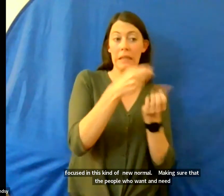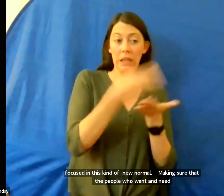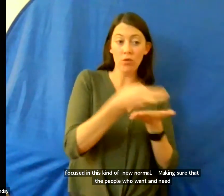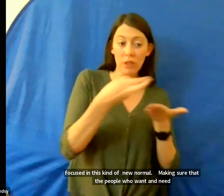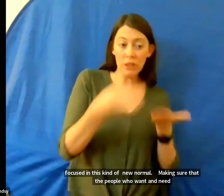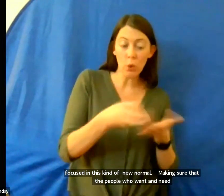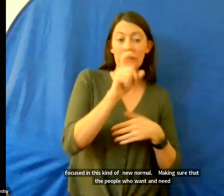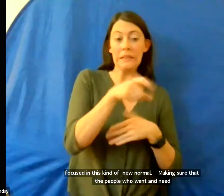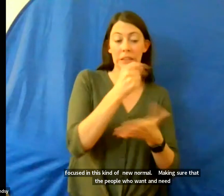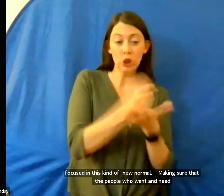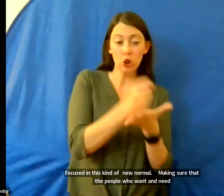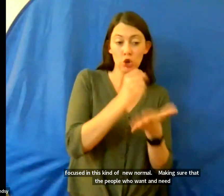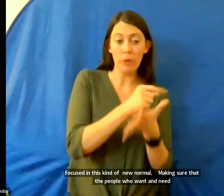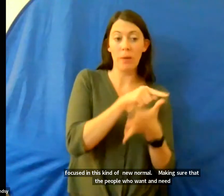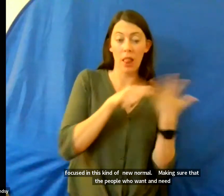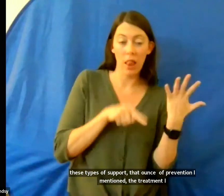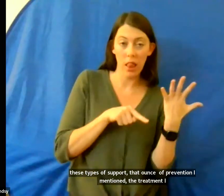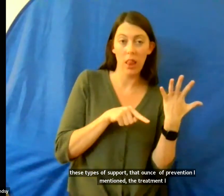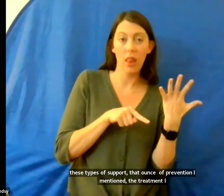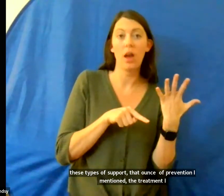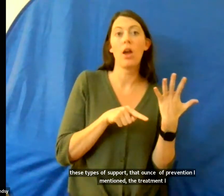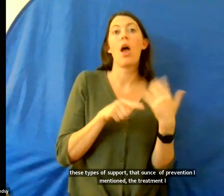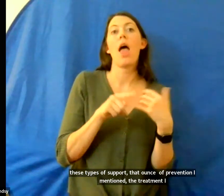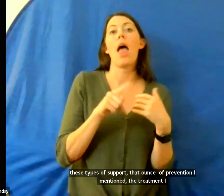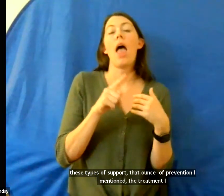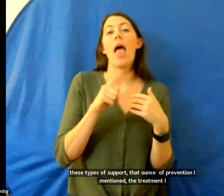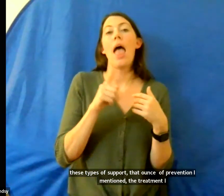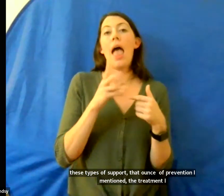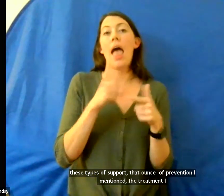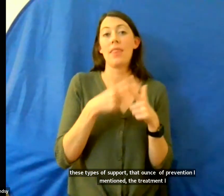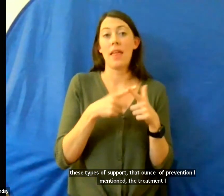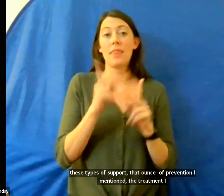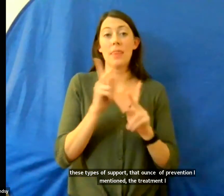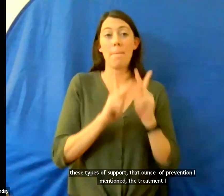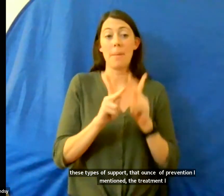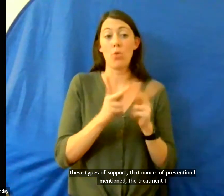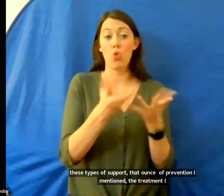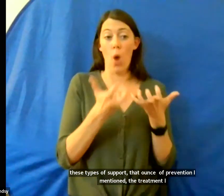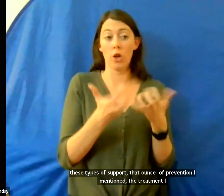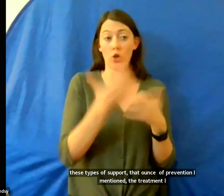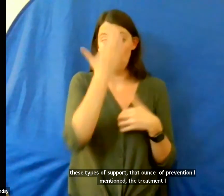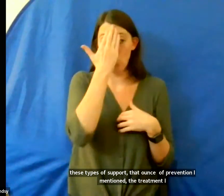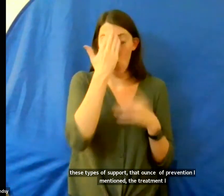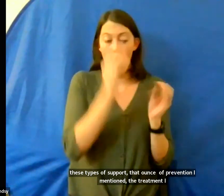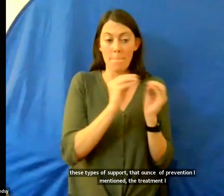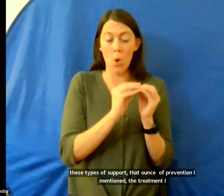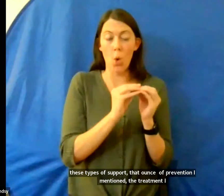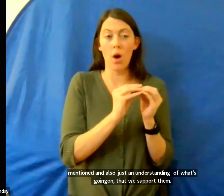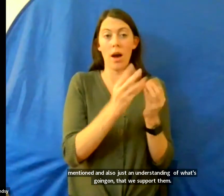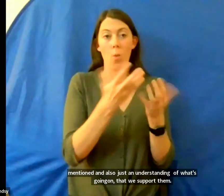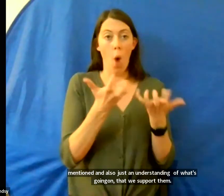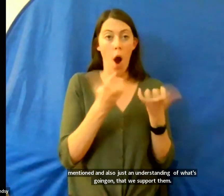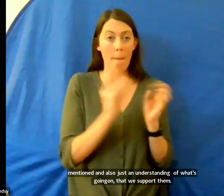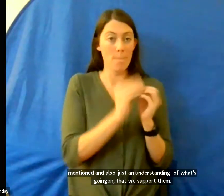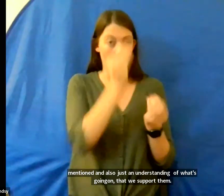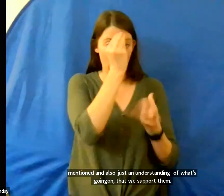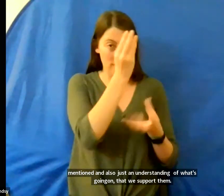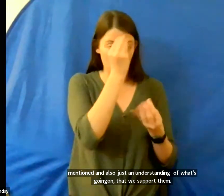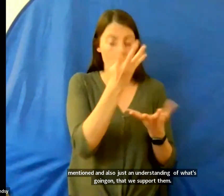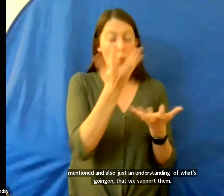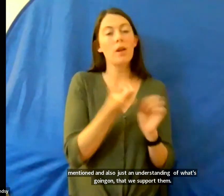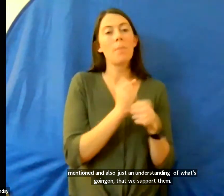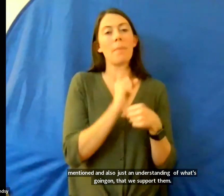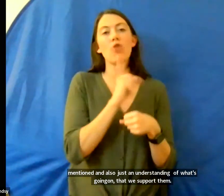mentioned, but also just an understanding of what's going on, that we support them. And I think that we need to